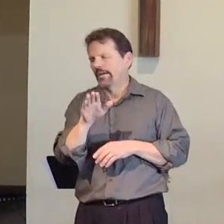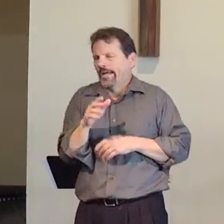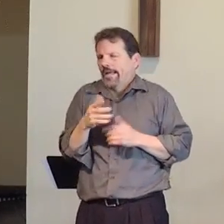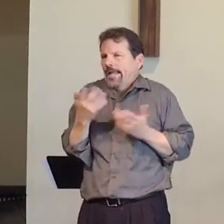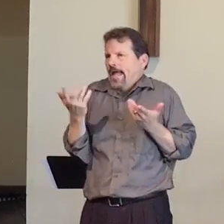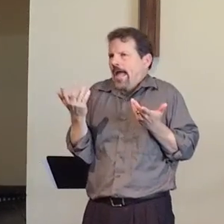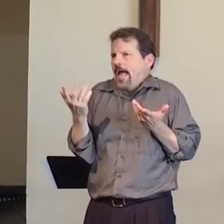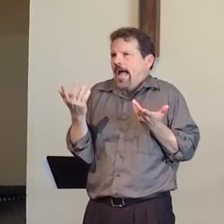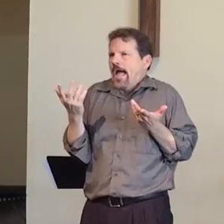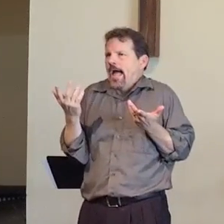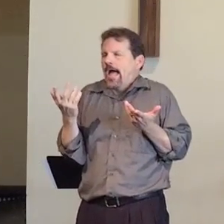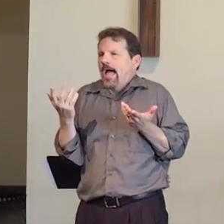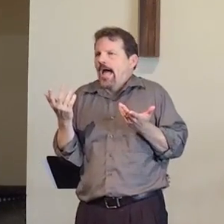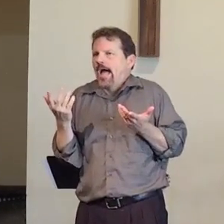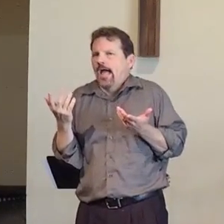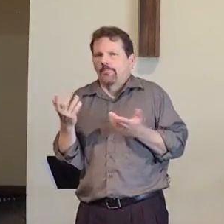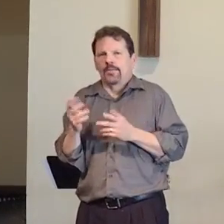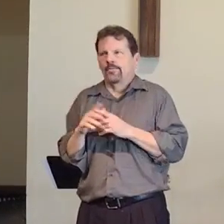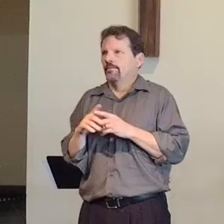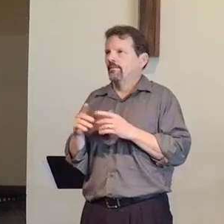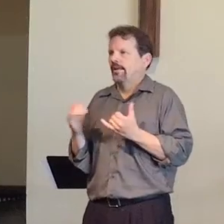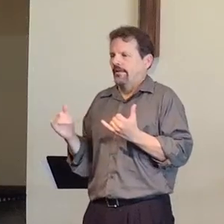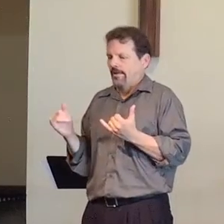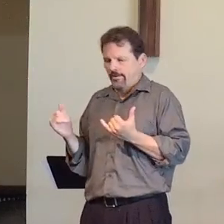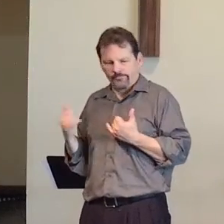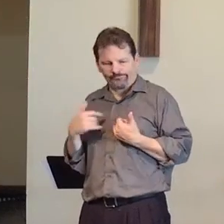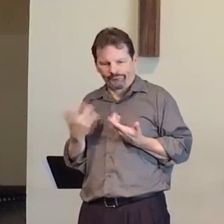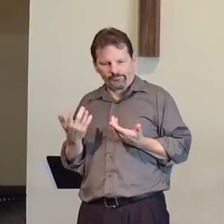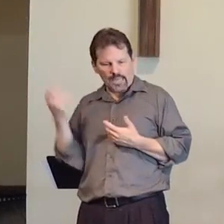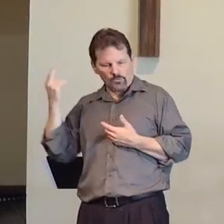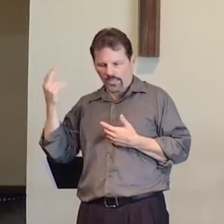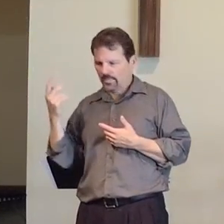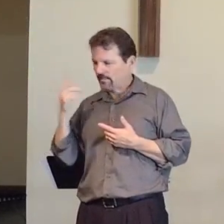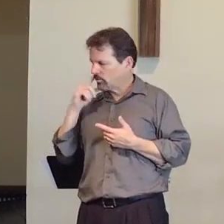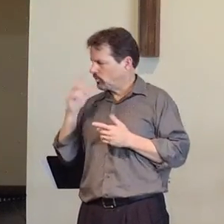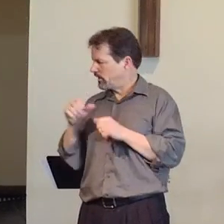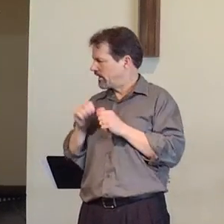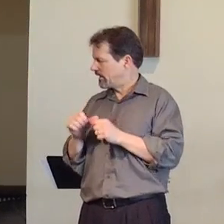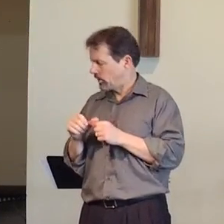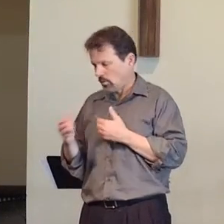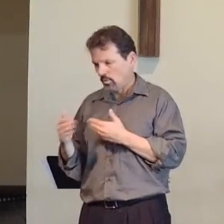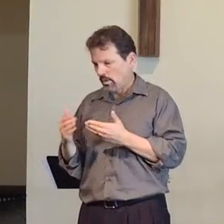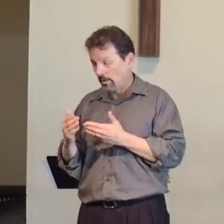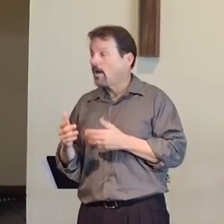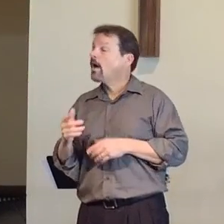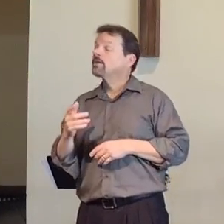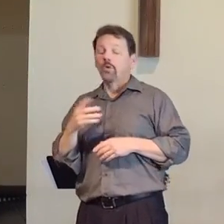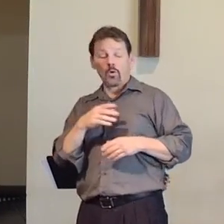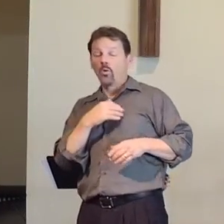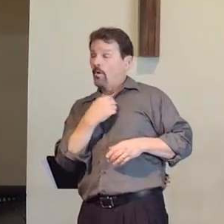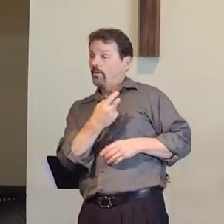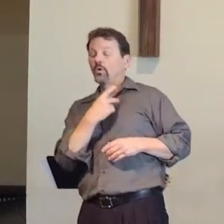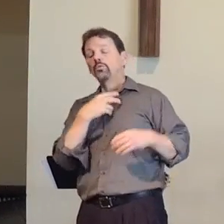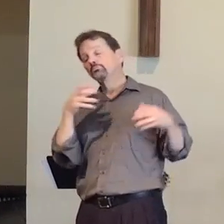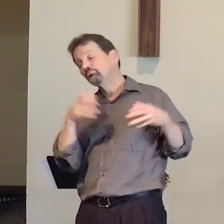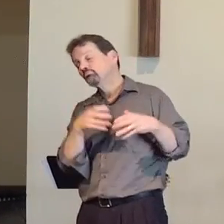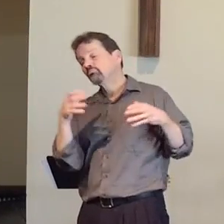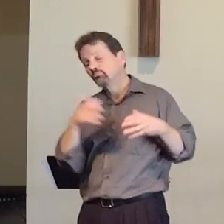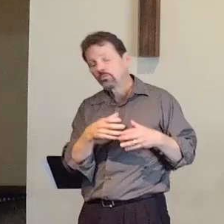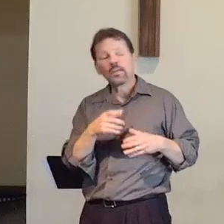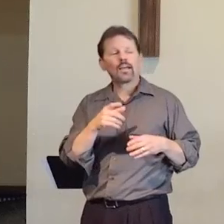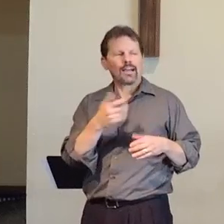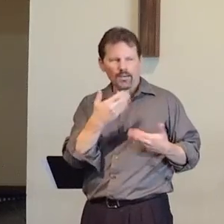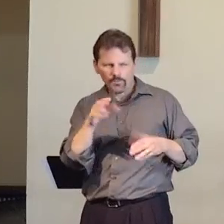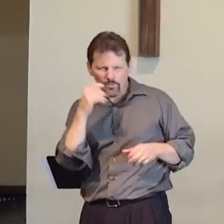other way I think I would have ever gotten to where I am if it weren't for Anne. So in this process, she ends up giving me a gift. I don't know if you remember